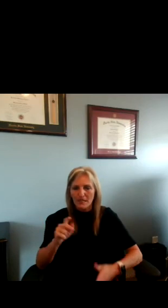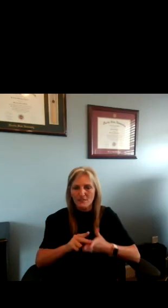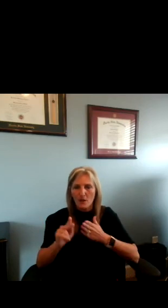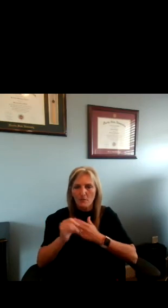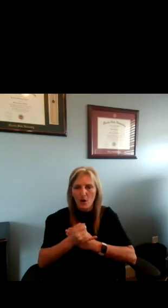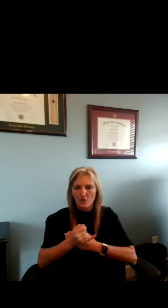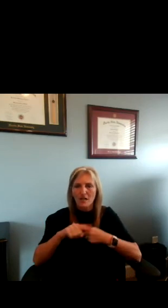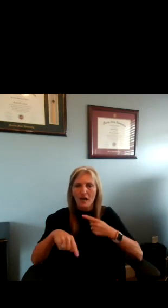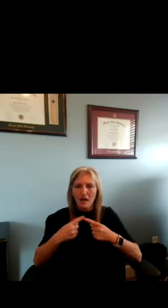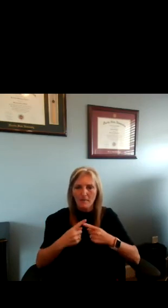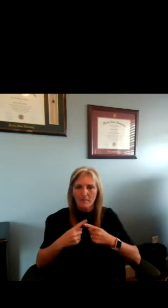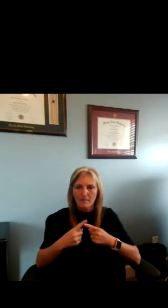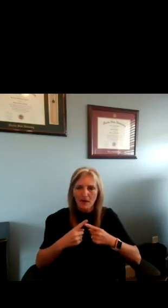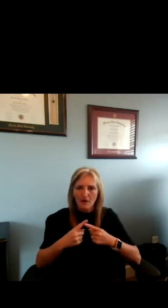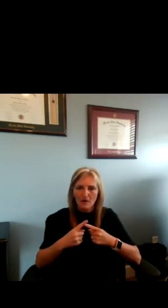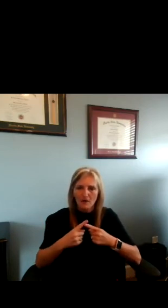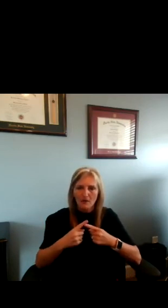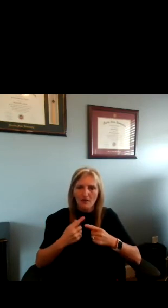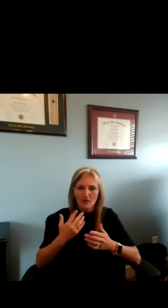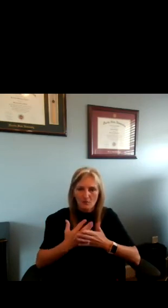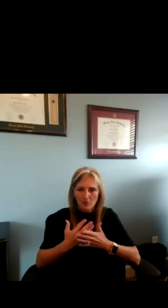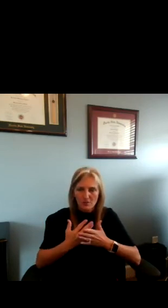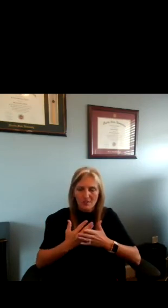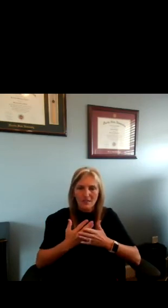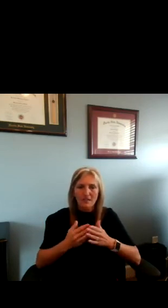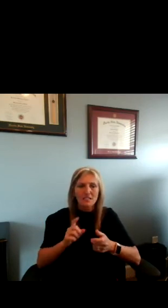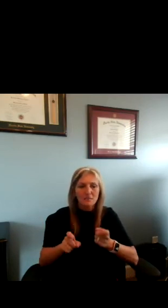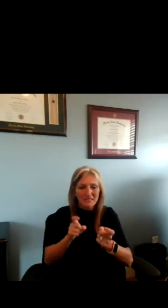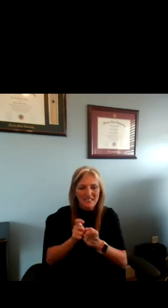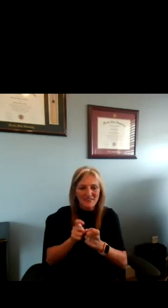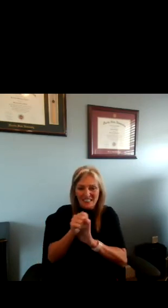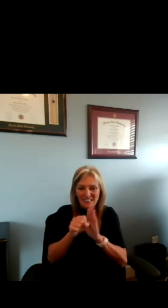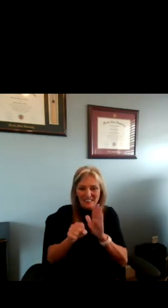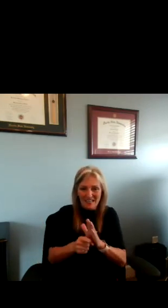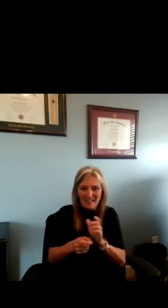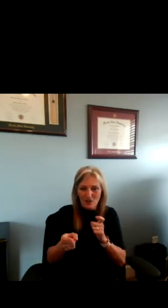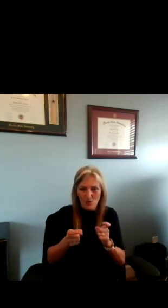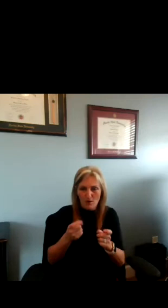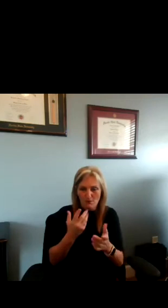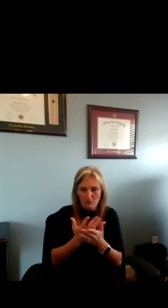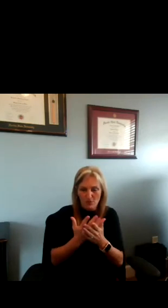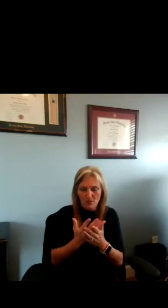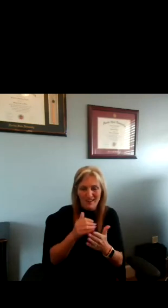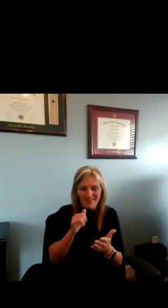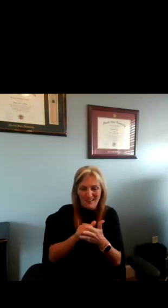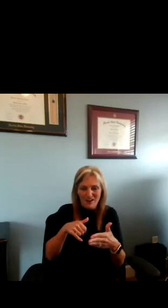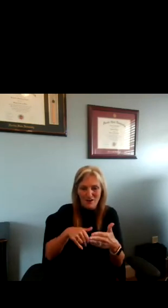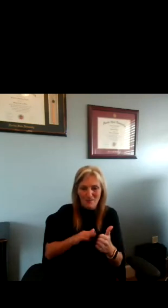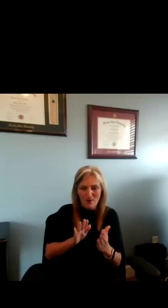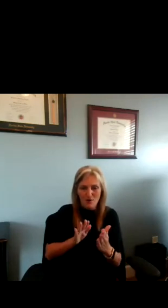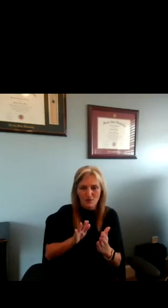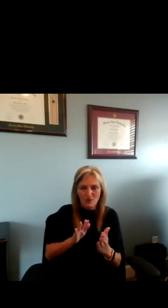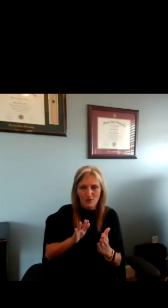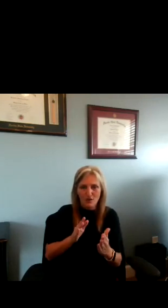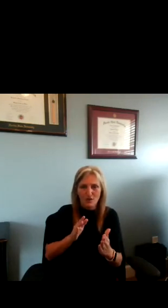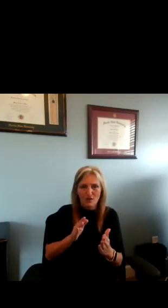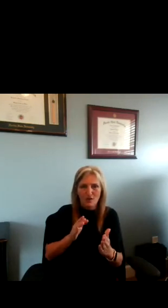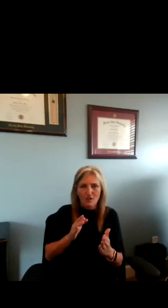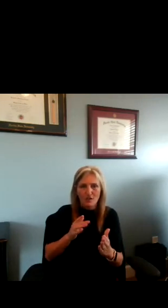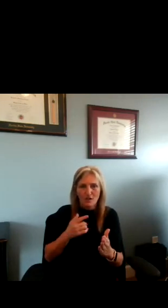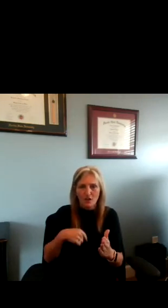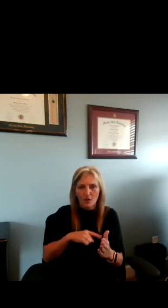about prisons, specifically state-run prisons. And we take this approach for three specific sets of reasons that